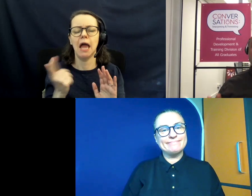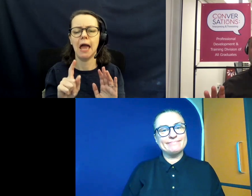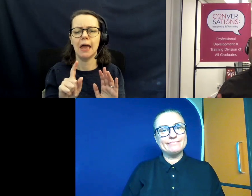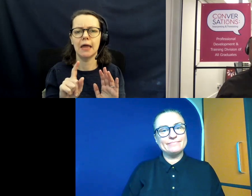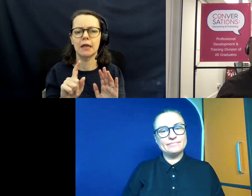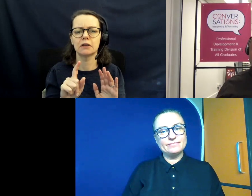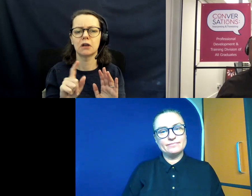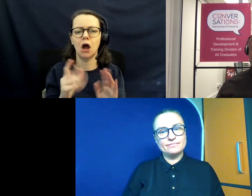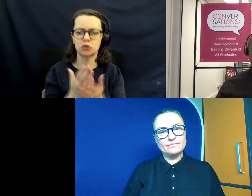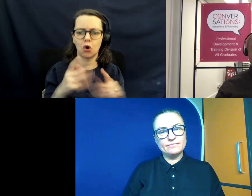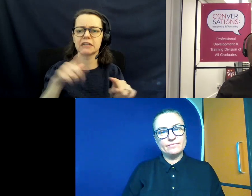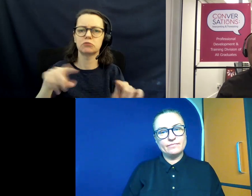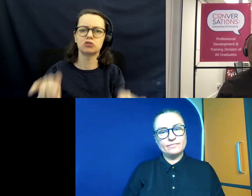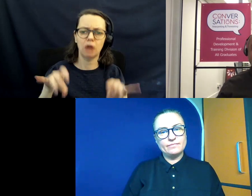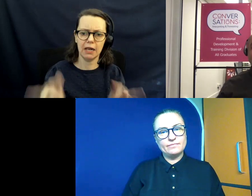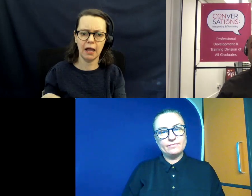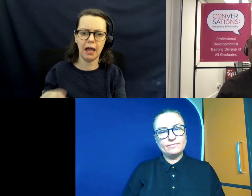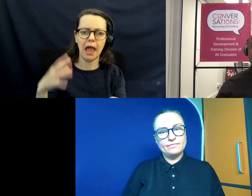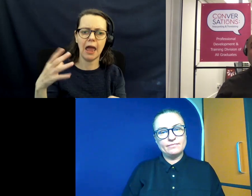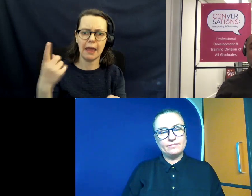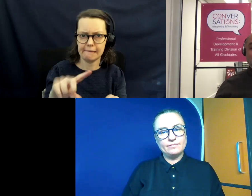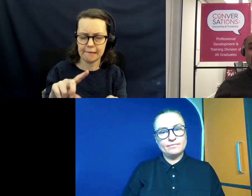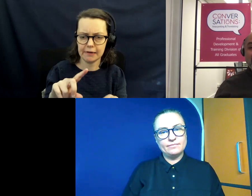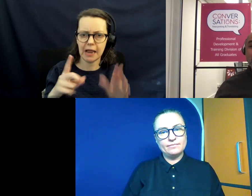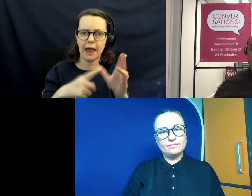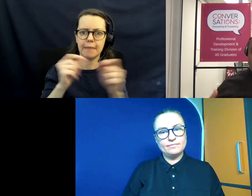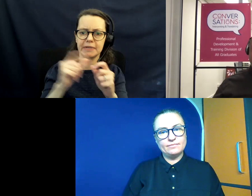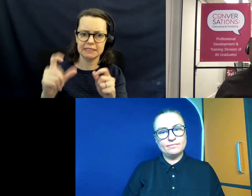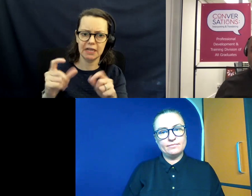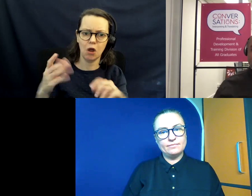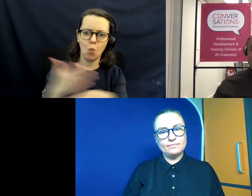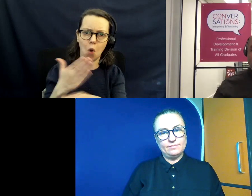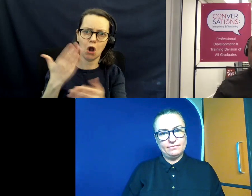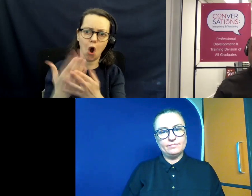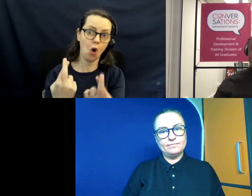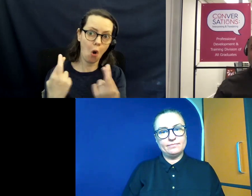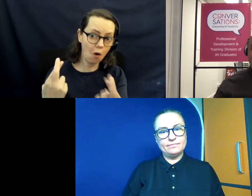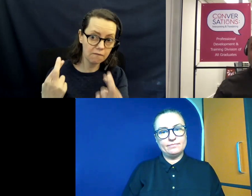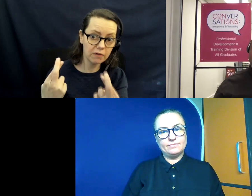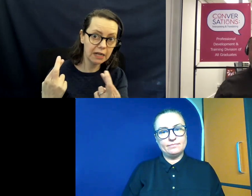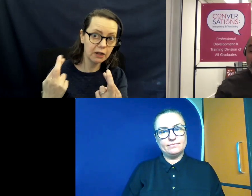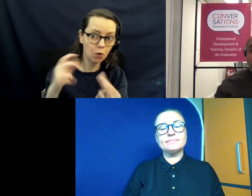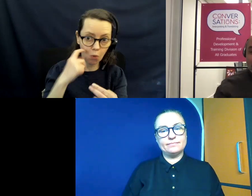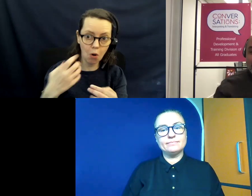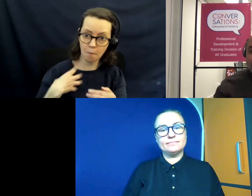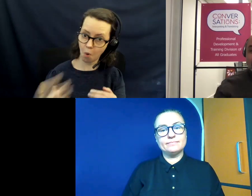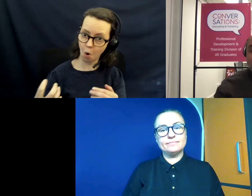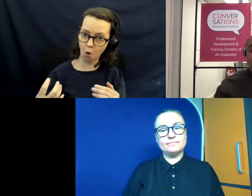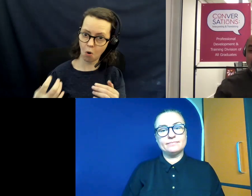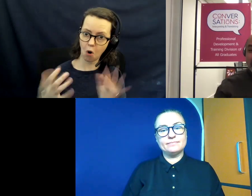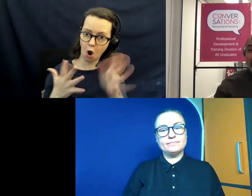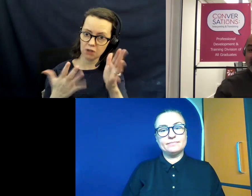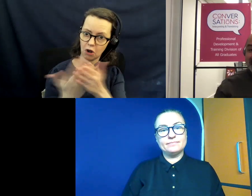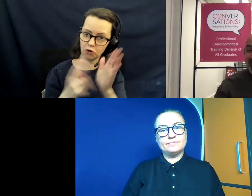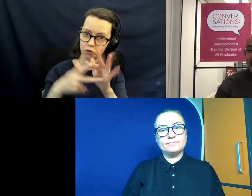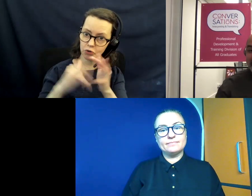sure Expression Australia and ABC is working on hopefully more bulletins and